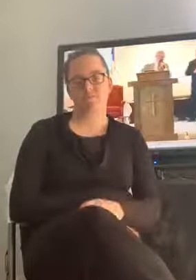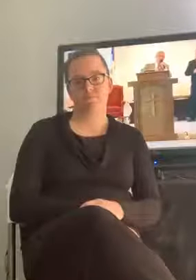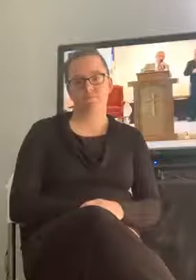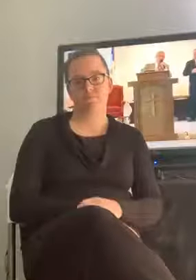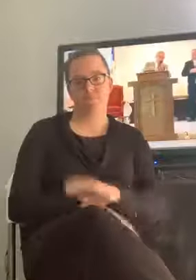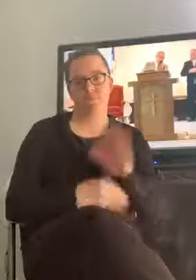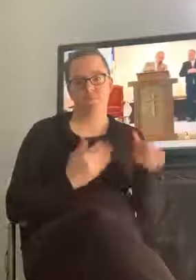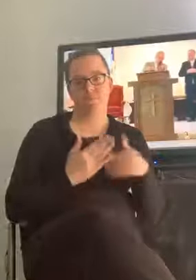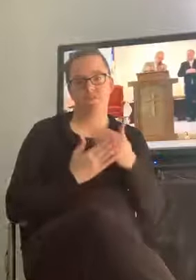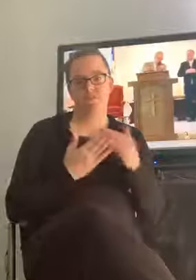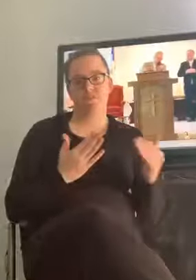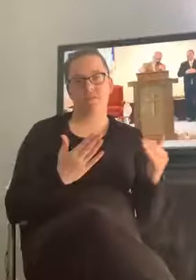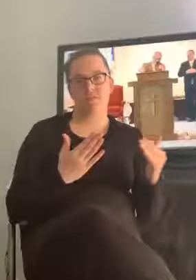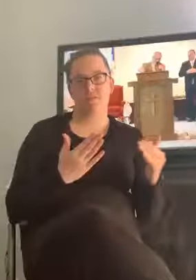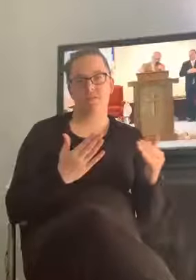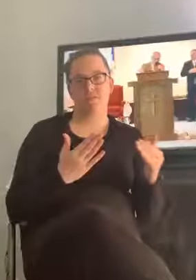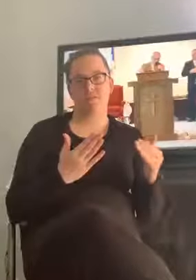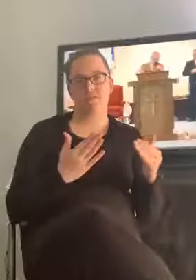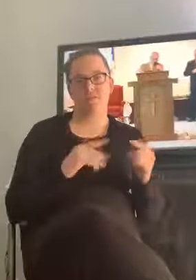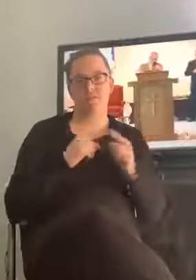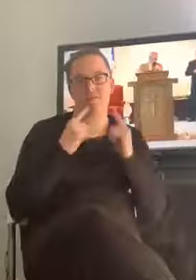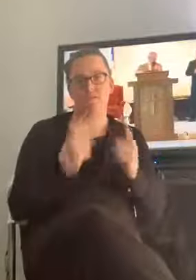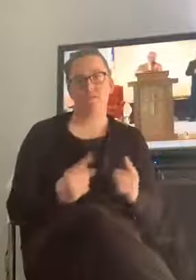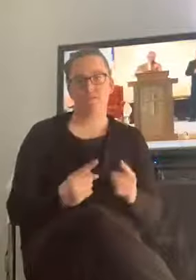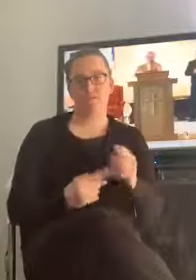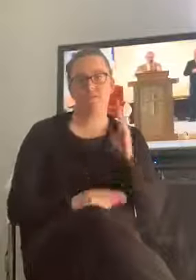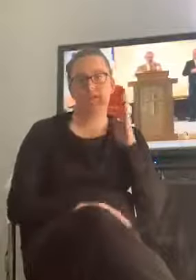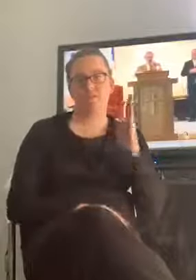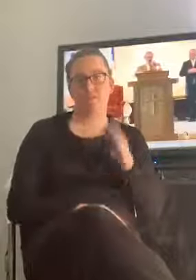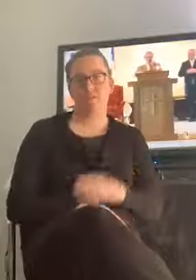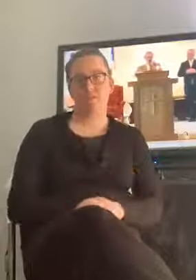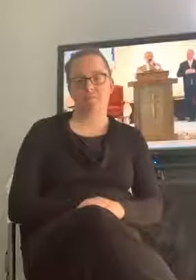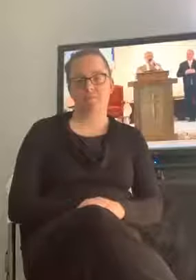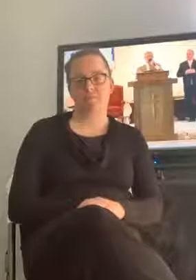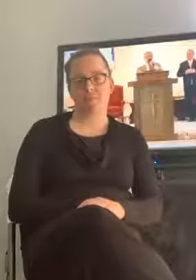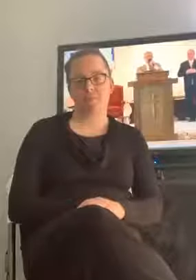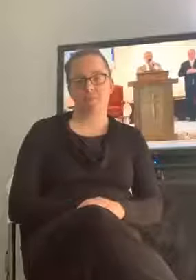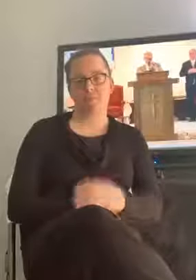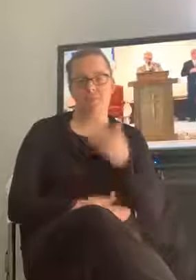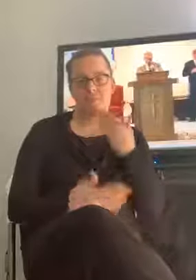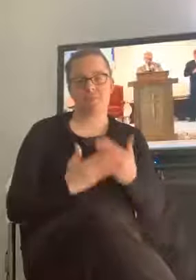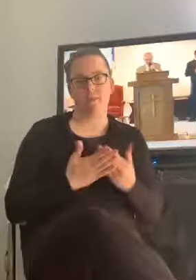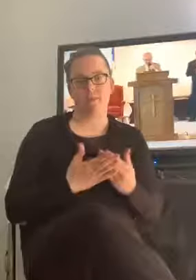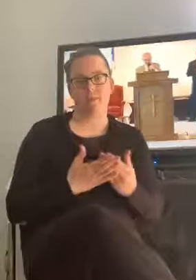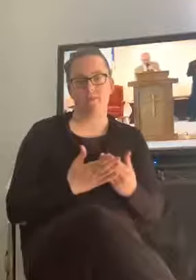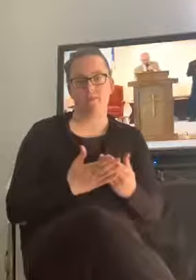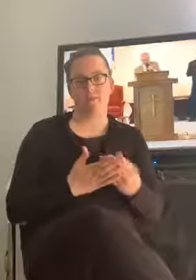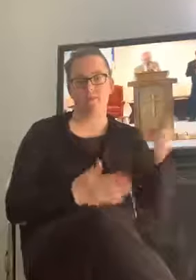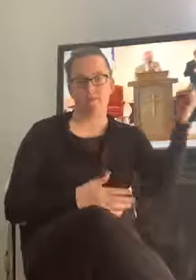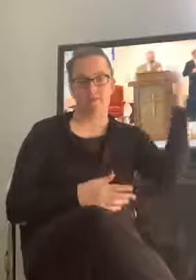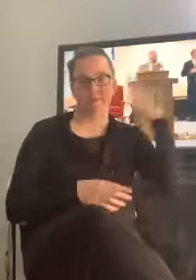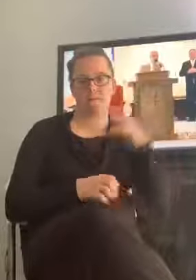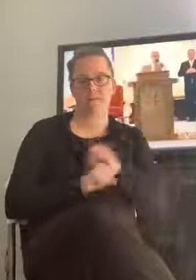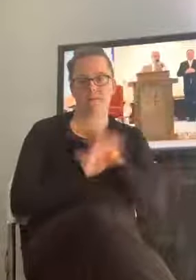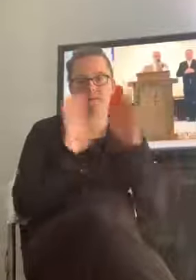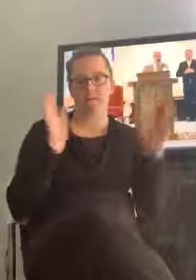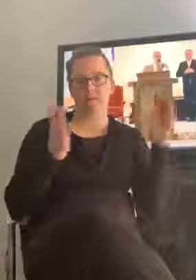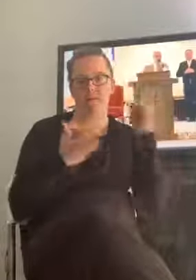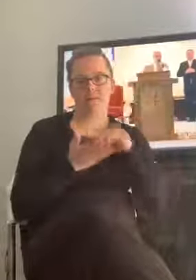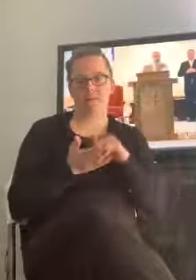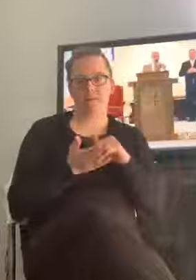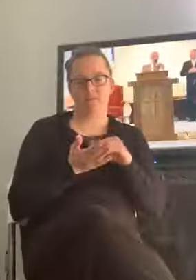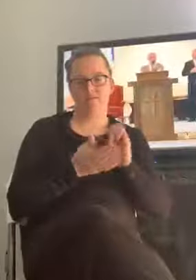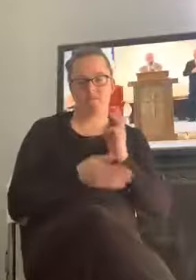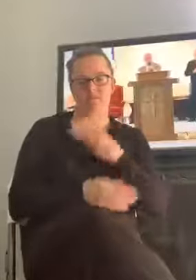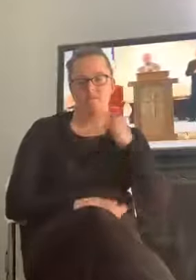Everything's going to be all right. Yes, mighty God. The sun is going to shine again. It will. We will be